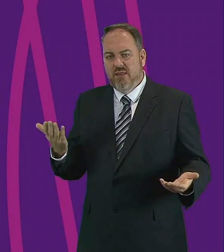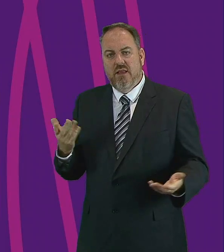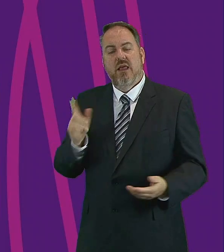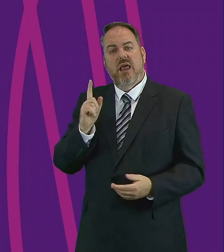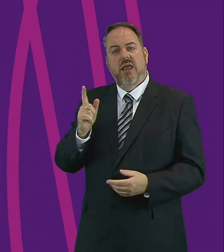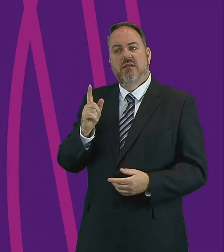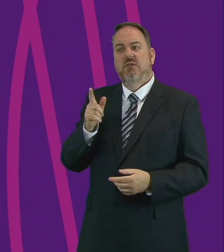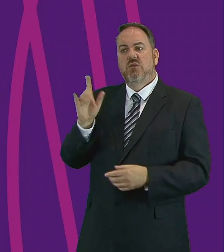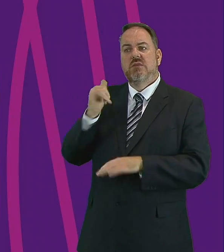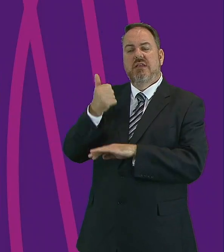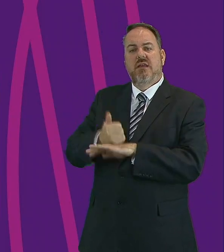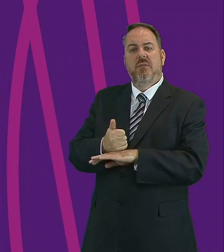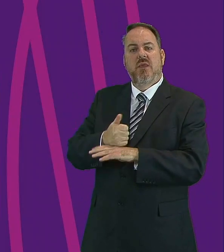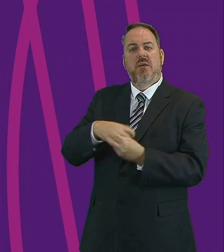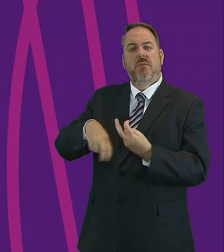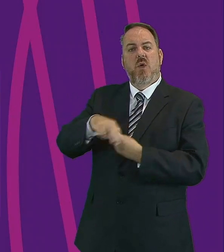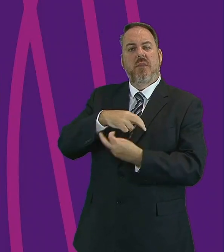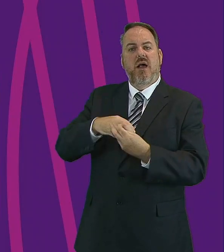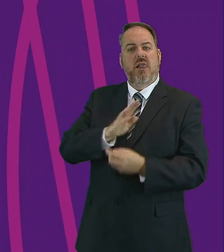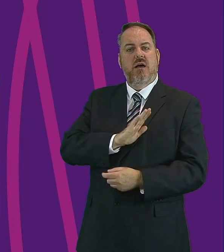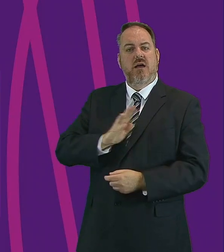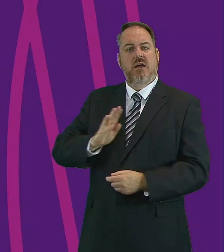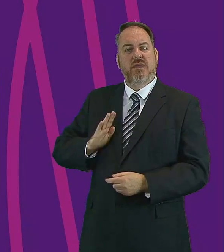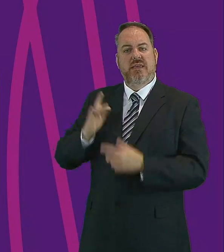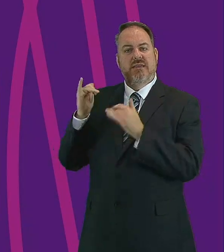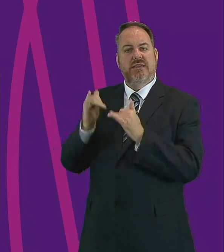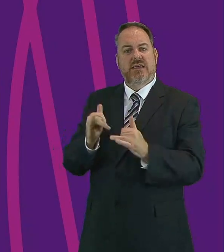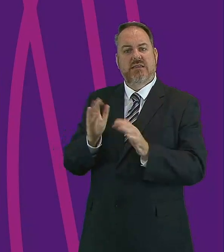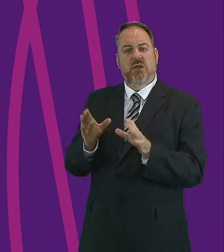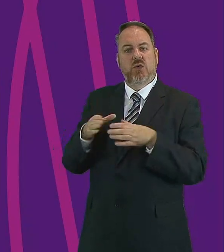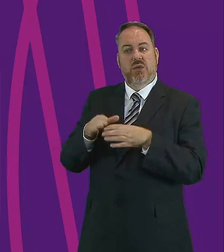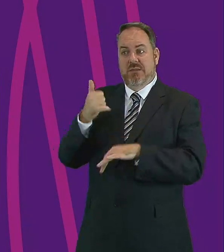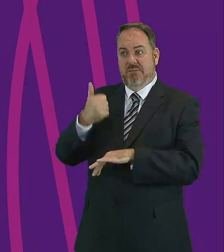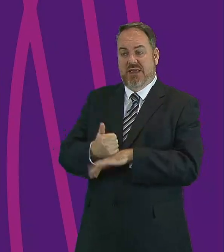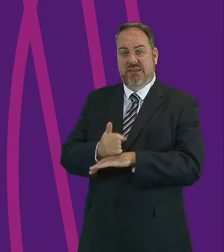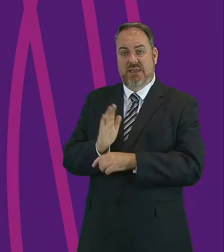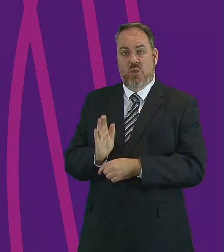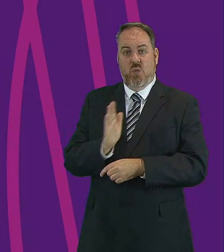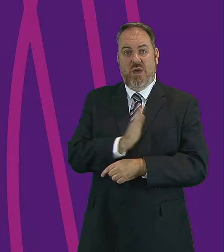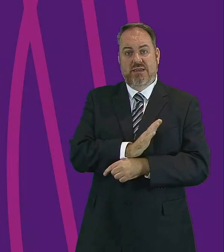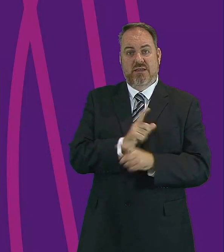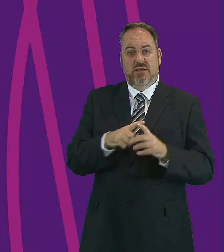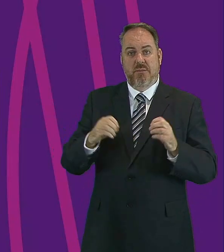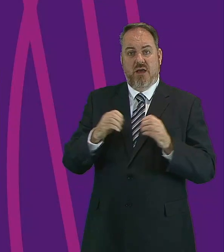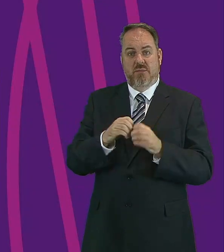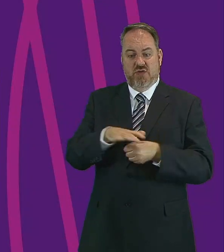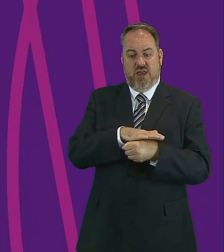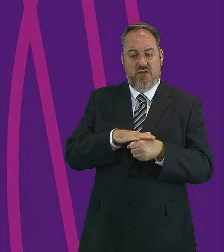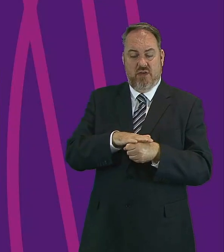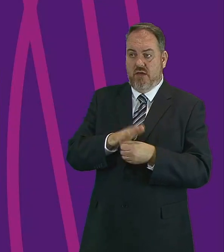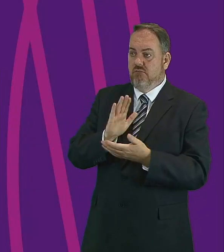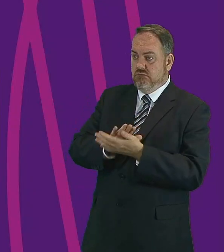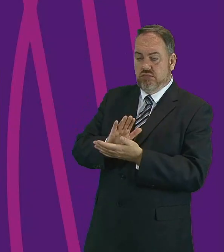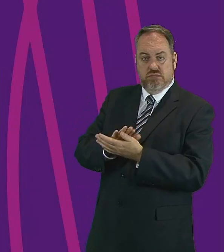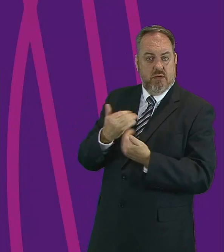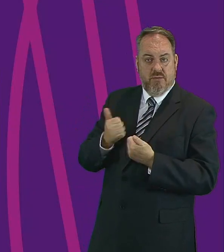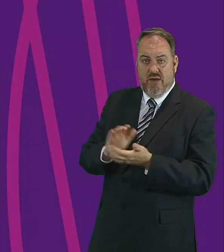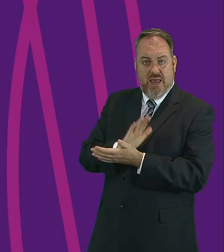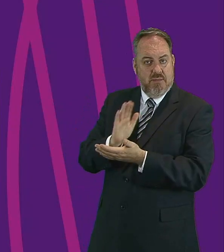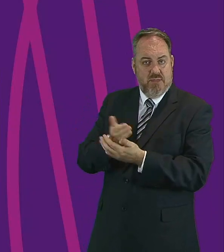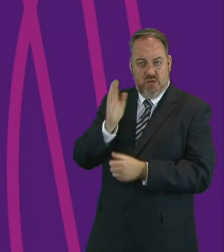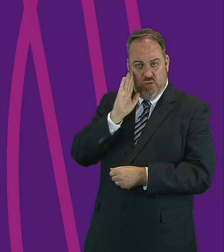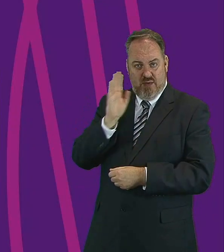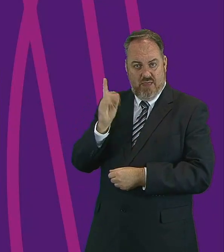siting of the Mobile Army Testing Unit in Western Bartonshire because of the new restrictions in the area? But can the First Minister commit